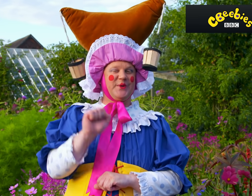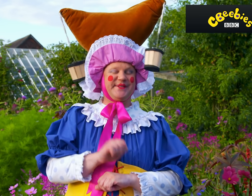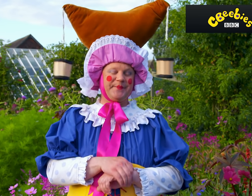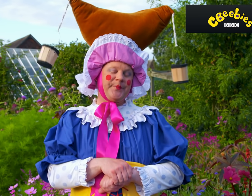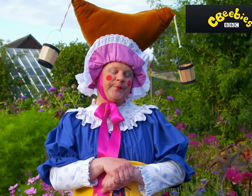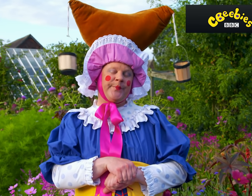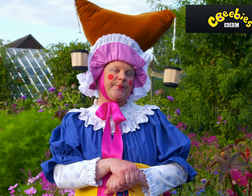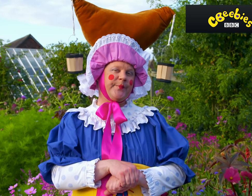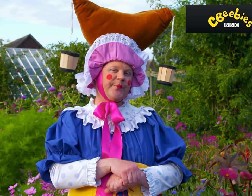course.